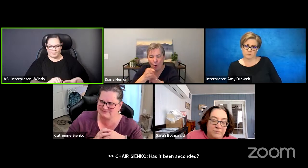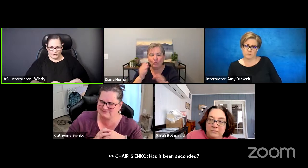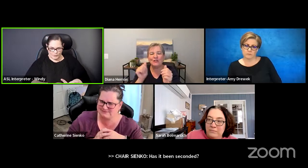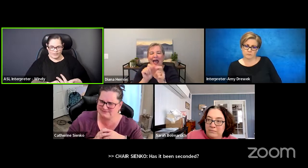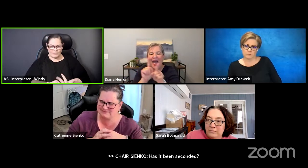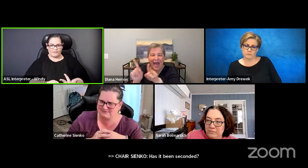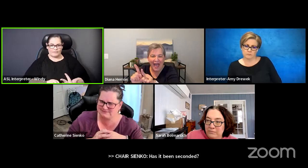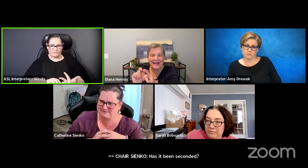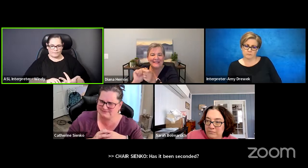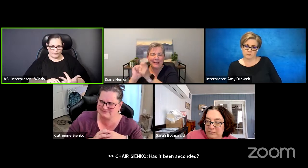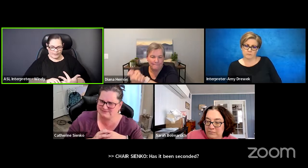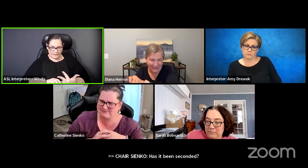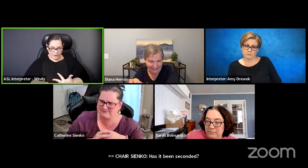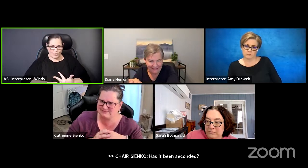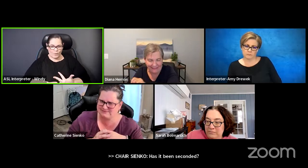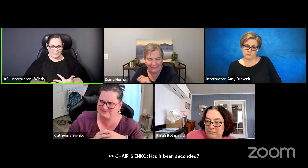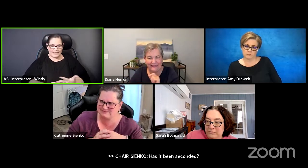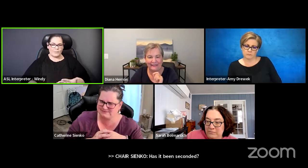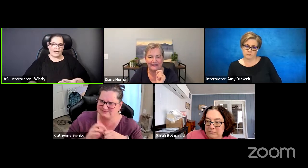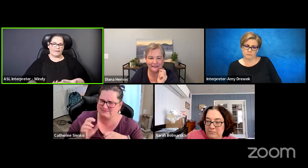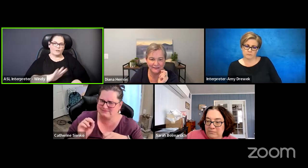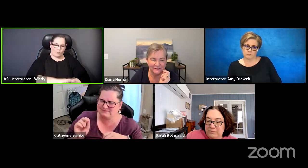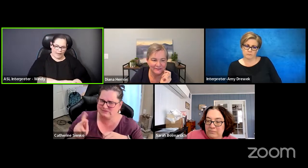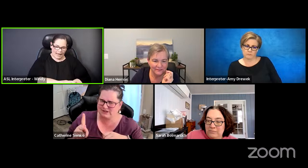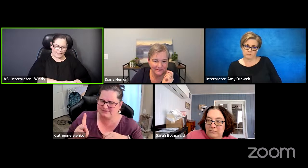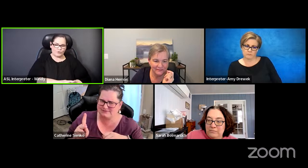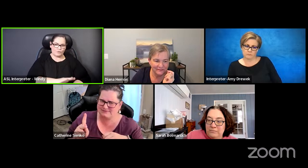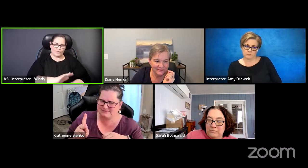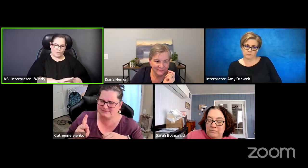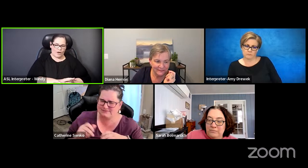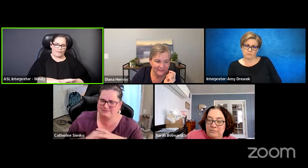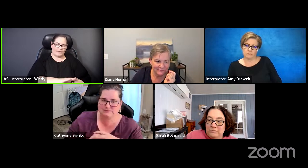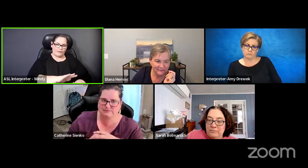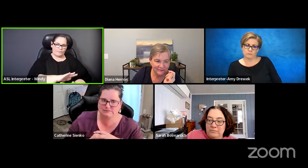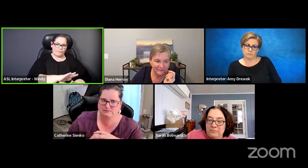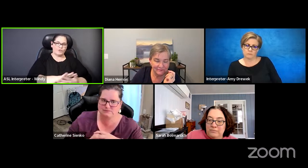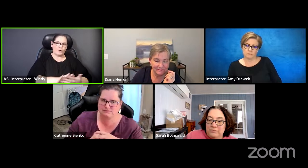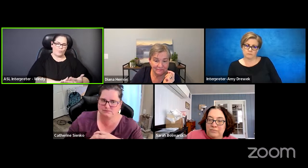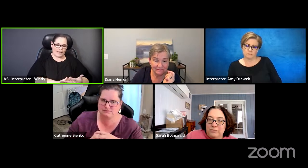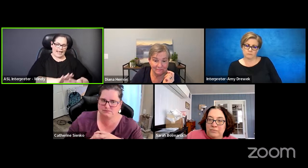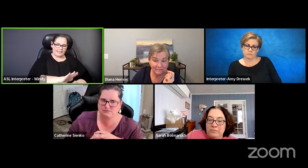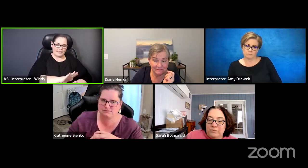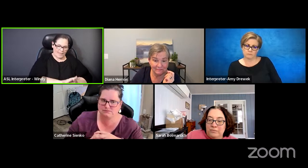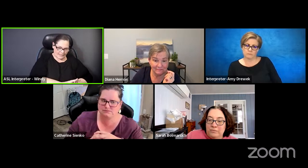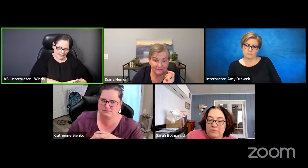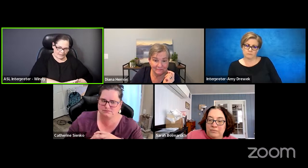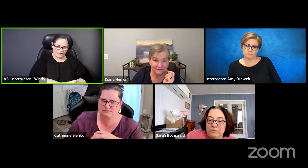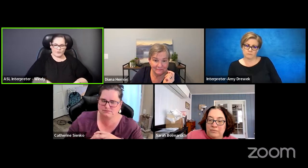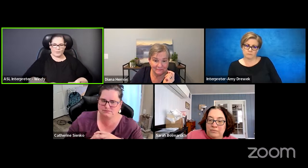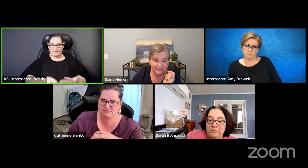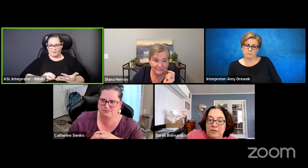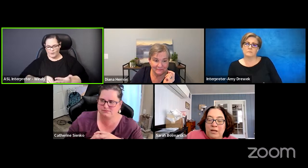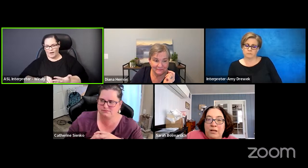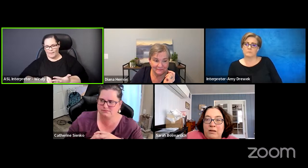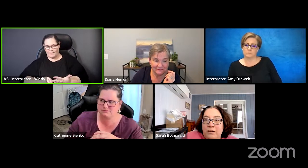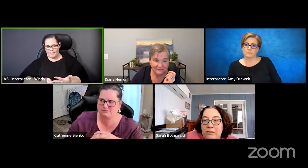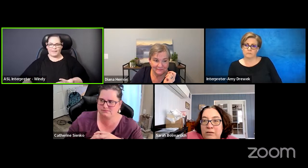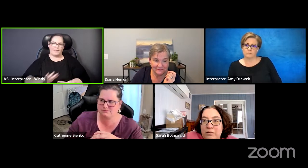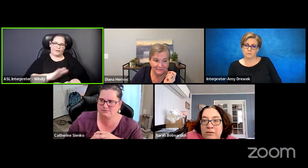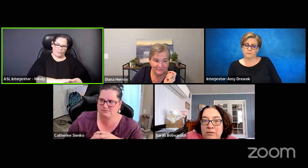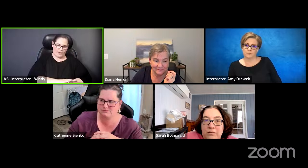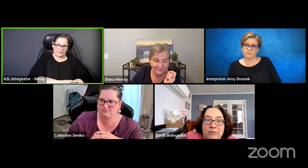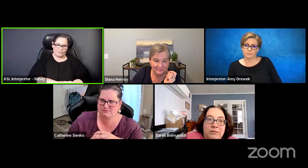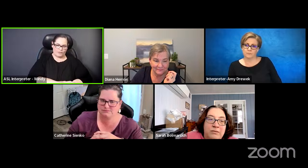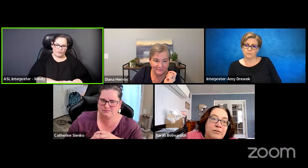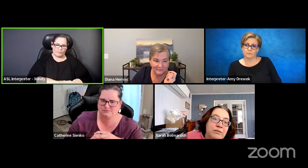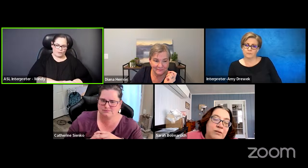we have to do the additional ones, and then we have to go back to vote on the original one as amended. So we have to vote on the